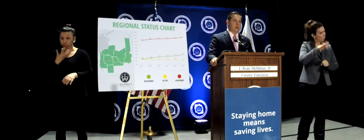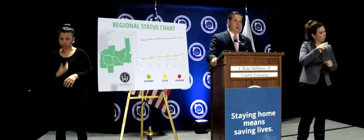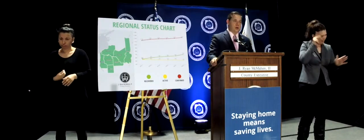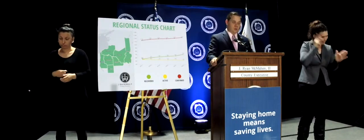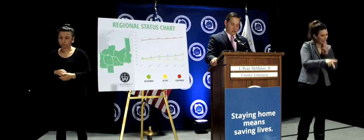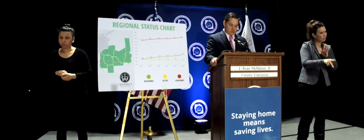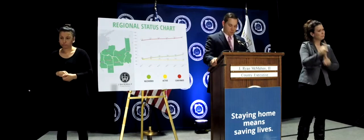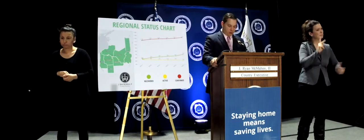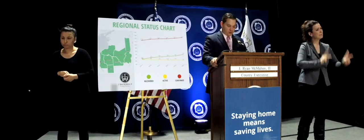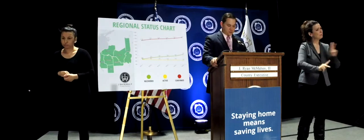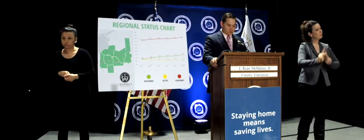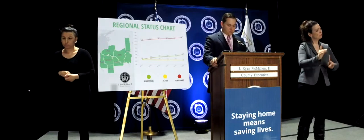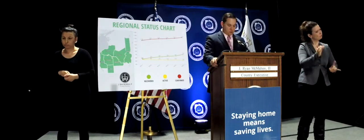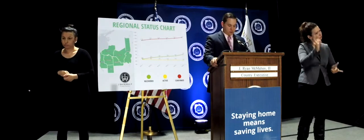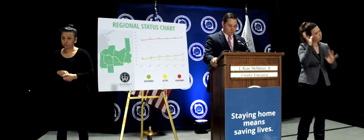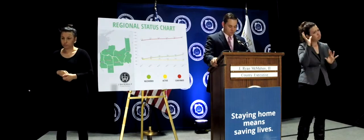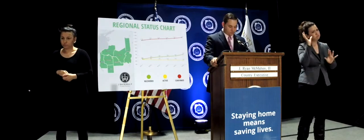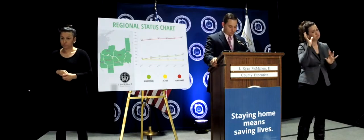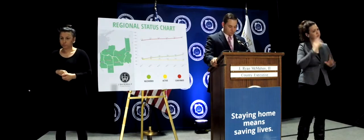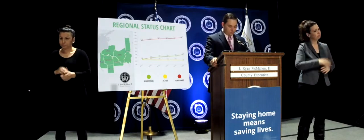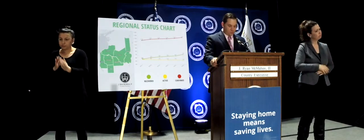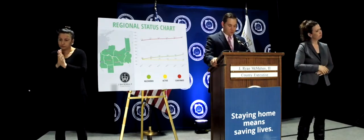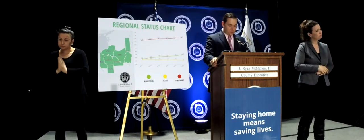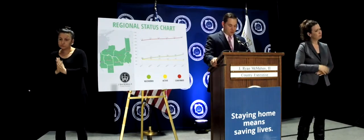you in our thoughts and prayers as a community.